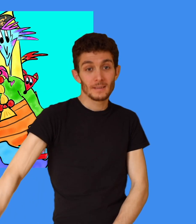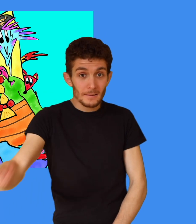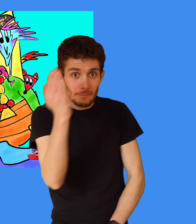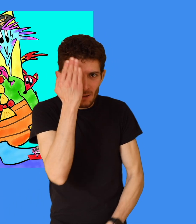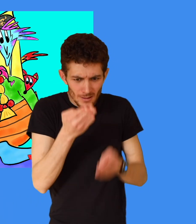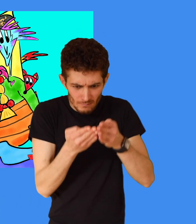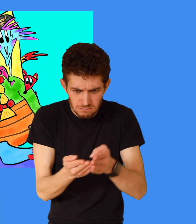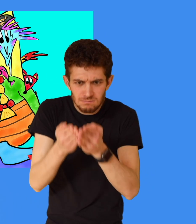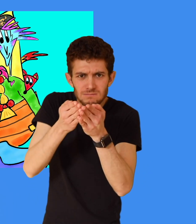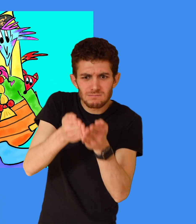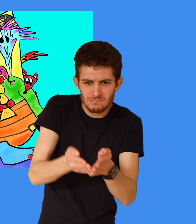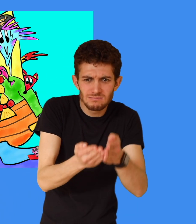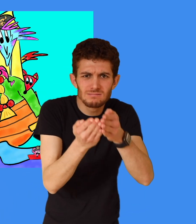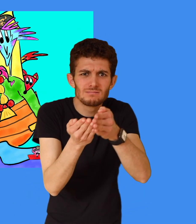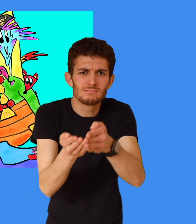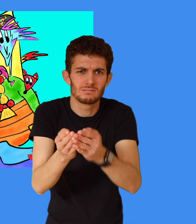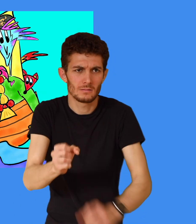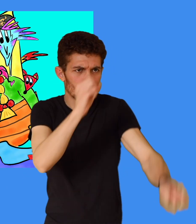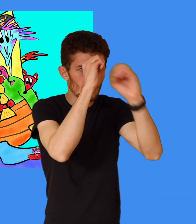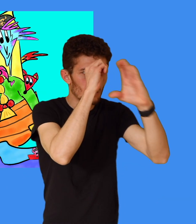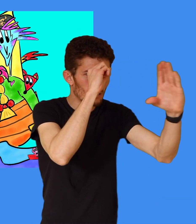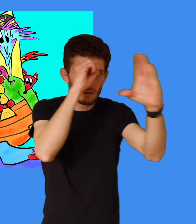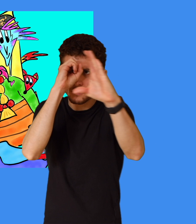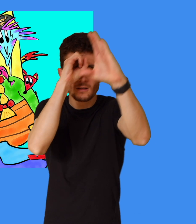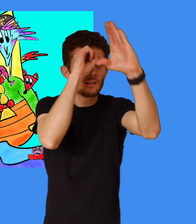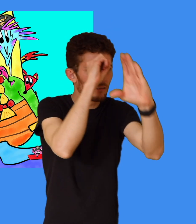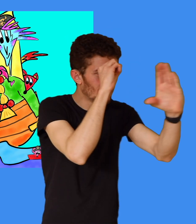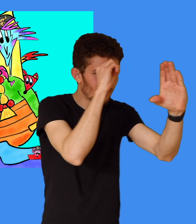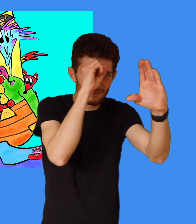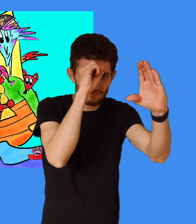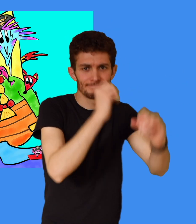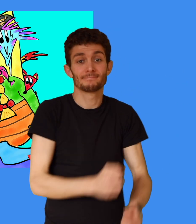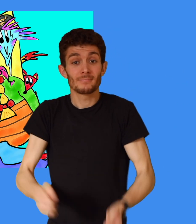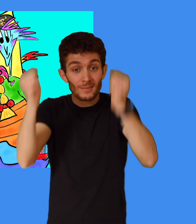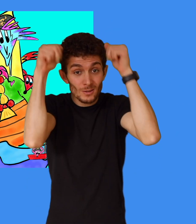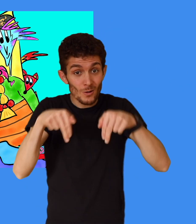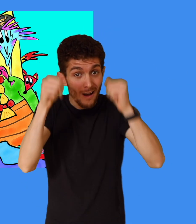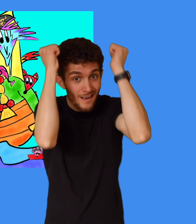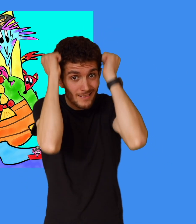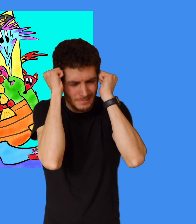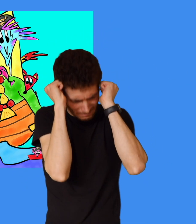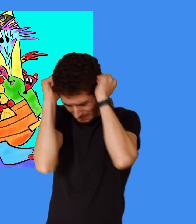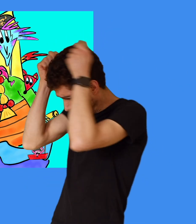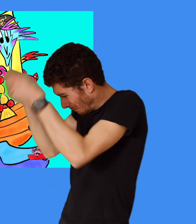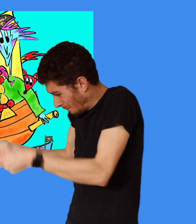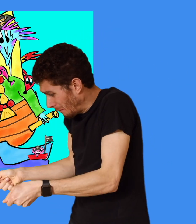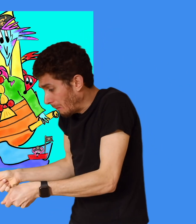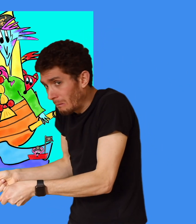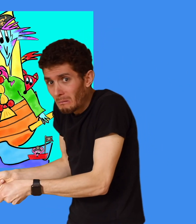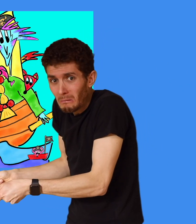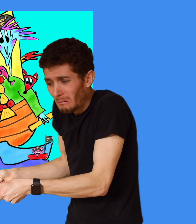They loved playing pirates and pretending they were on a pirate ship in a storm. But Hats the dog always